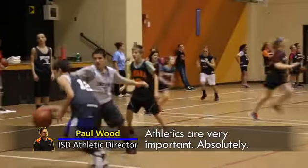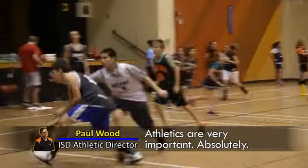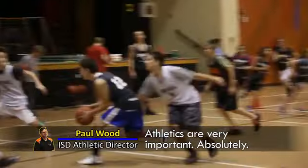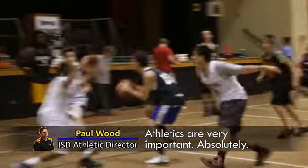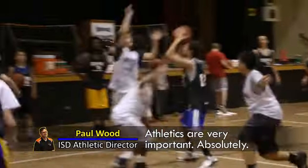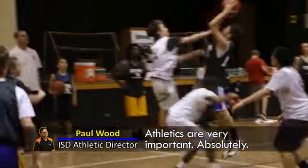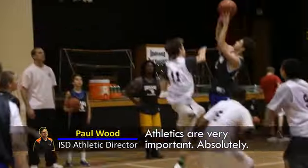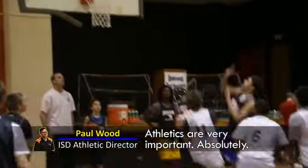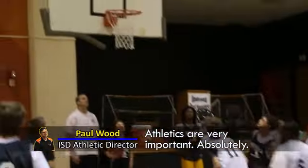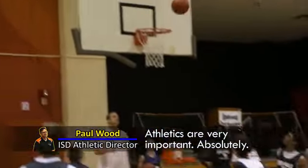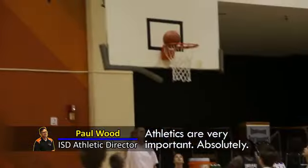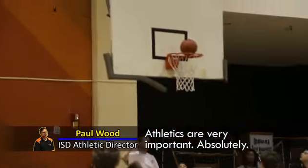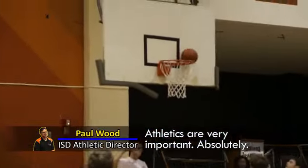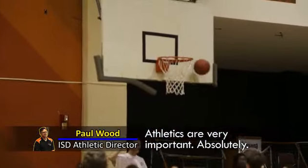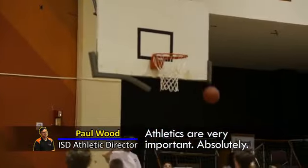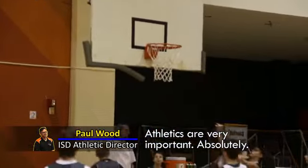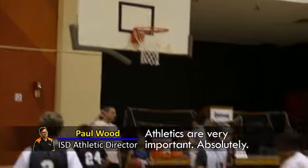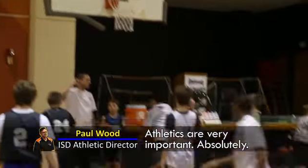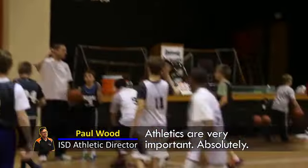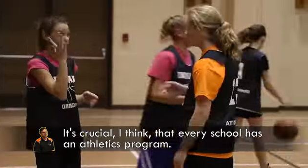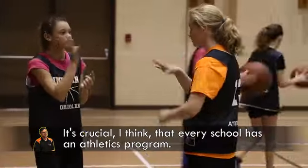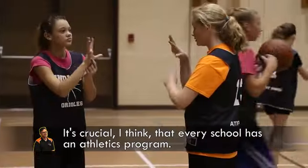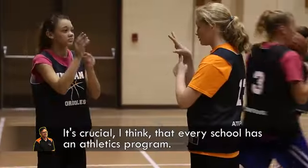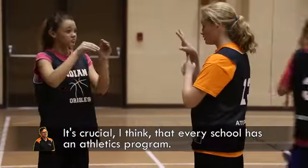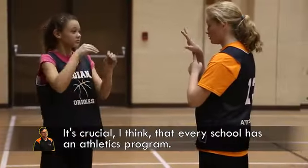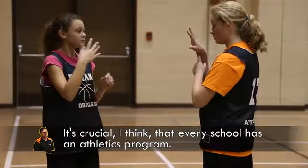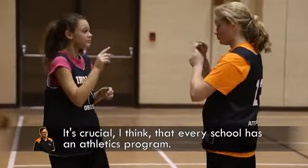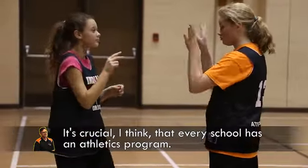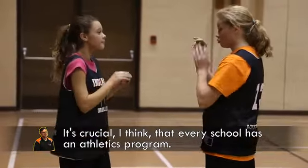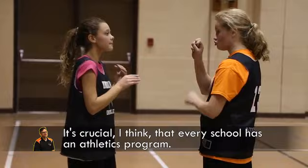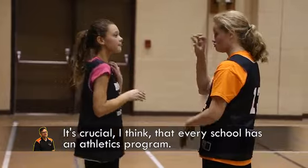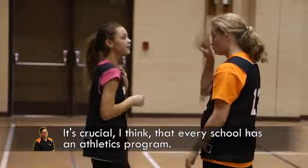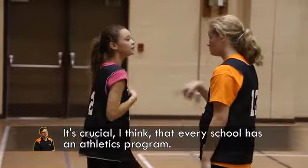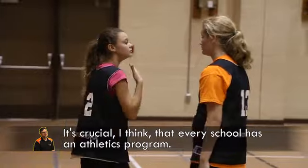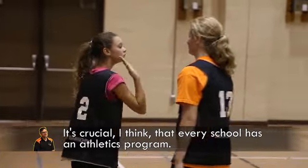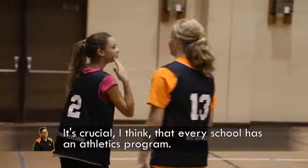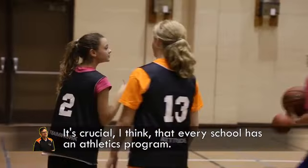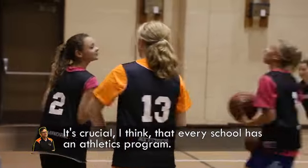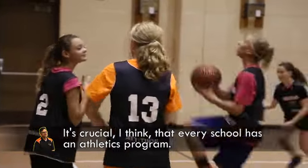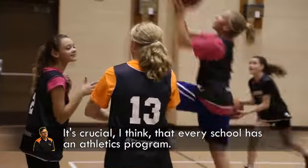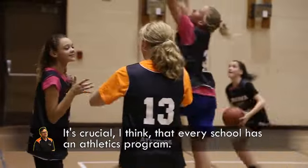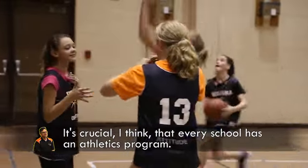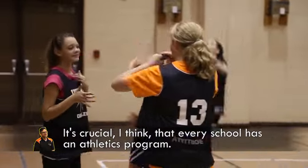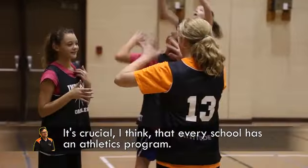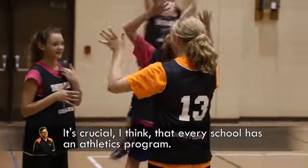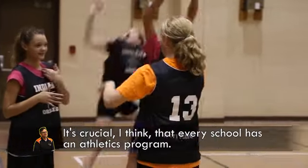Athletics are very important, absolutely. It's crucial, I think, that every school have an athletics program.